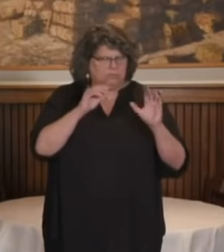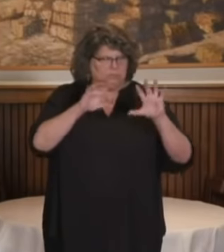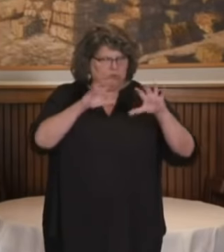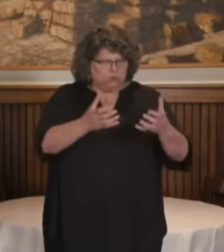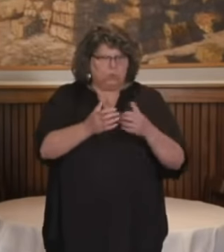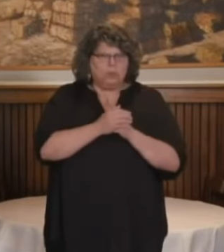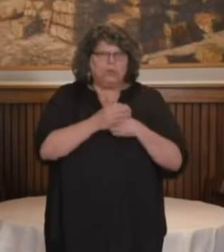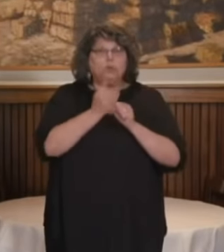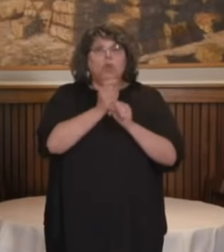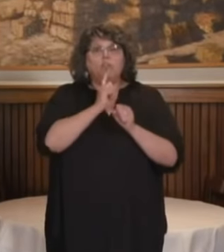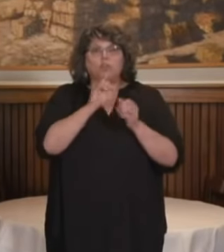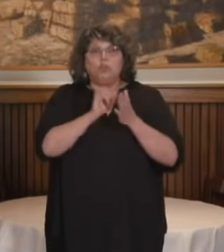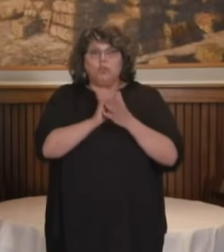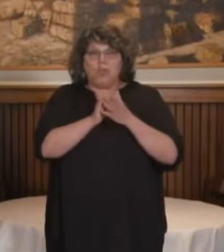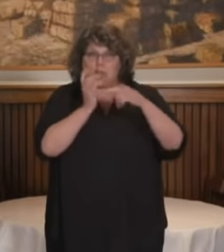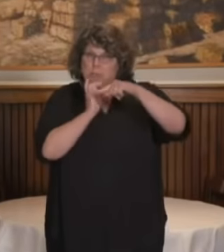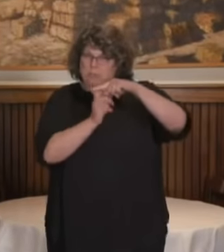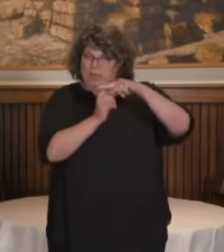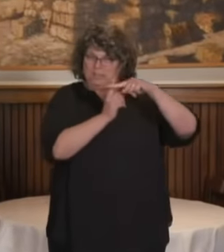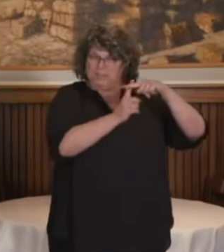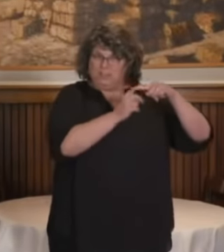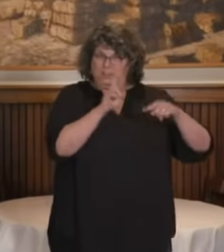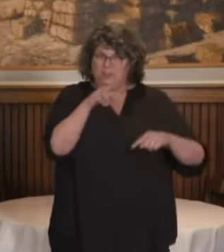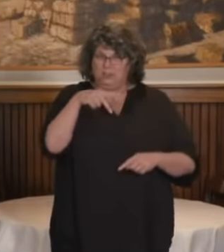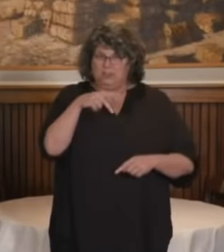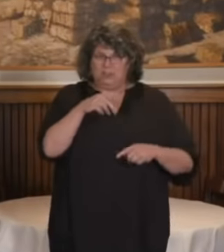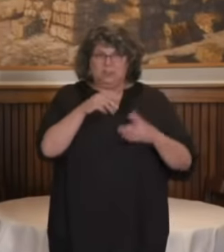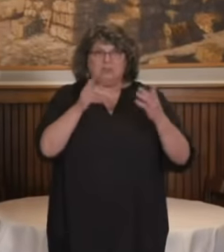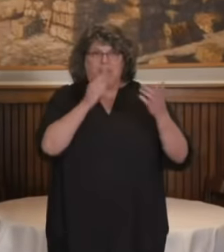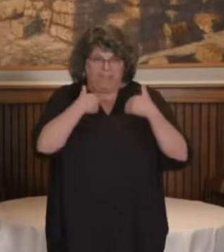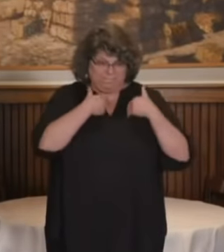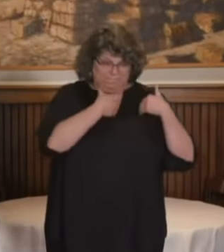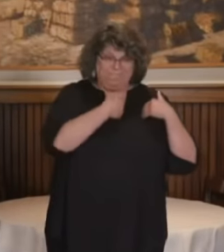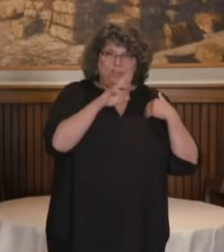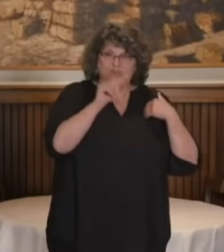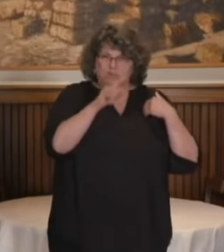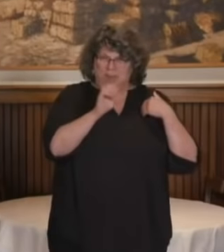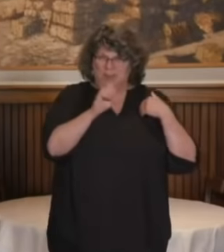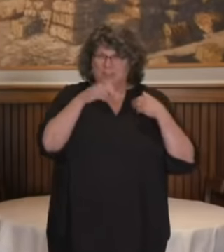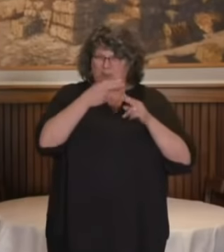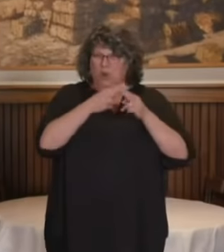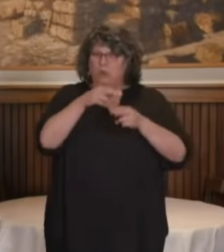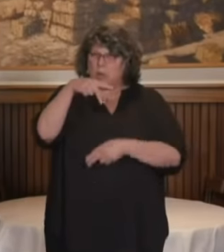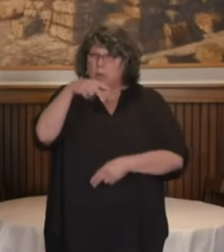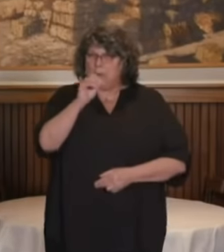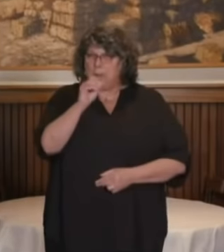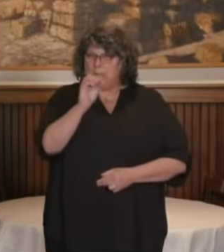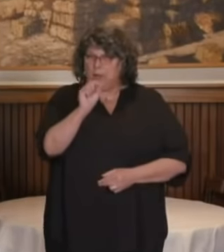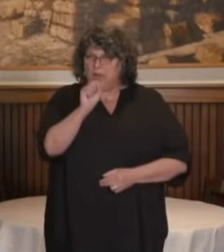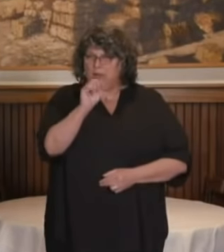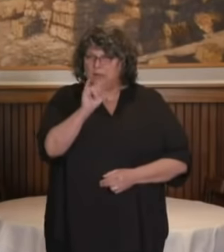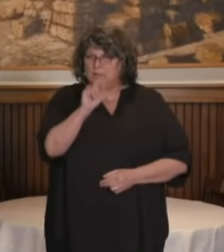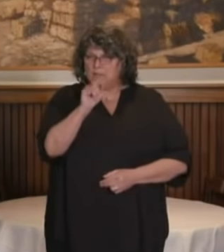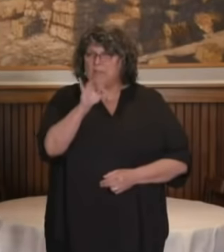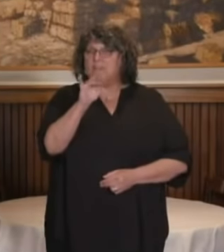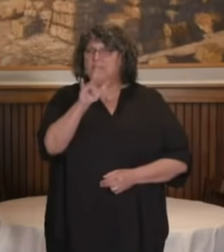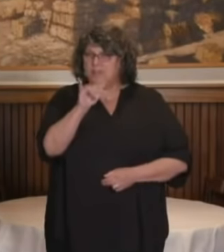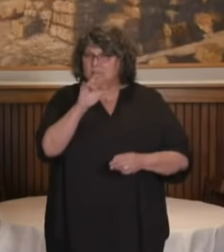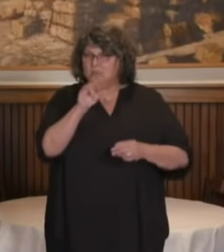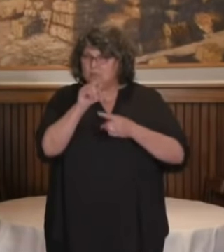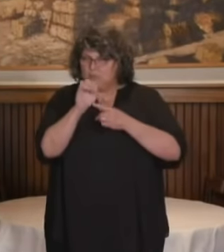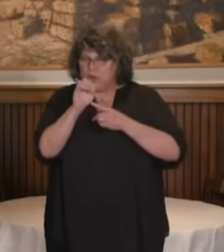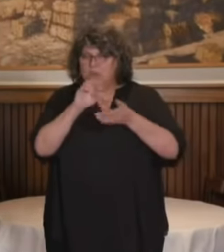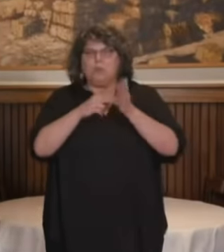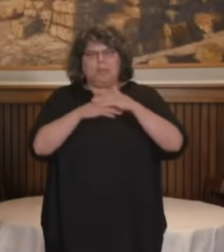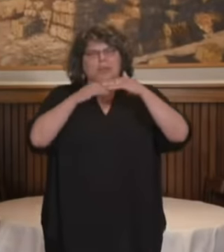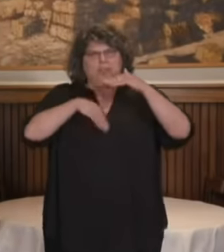that the positivity rate, and this is a rate that I've brought up on a few occasions in the past, tracks at less than 8%. And what